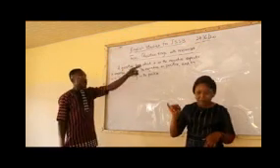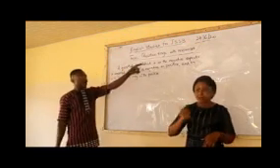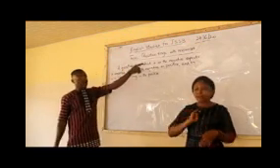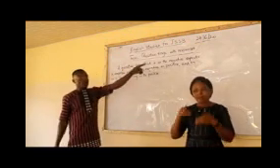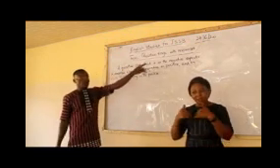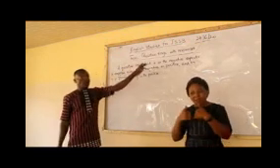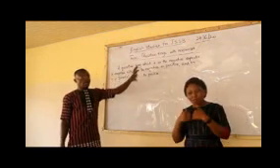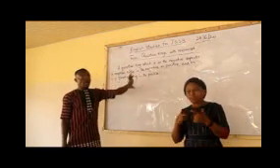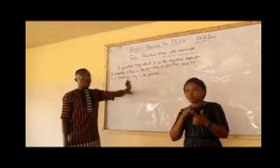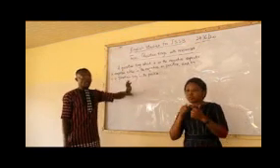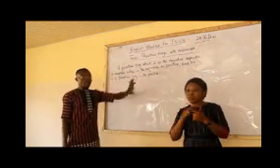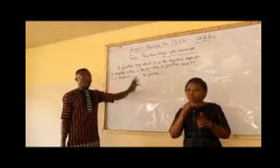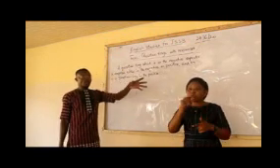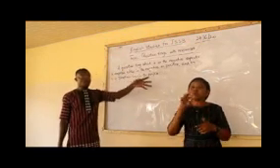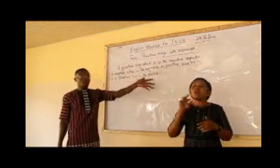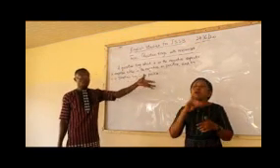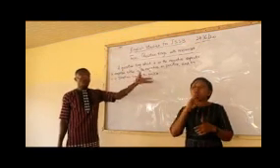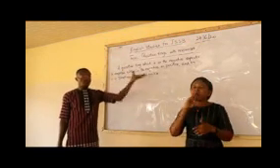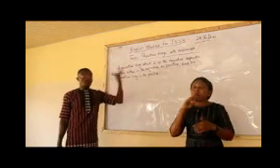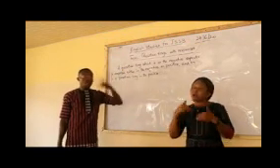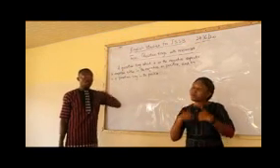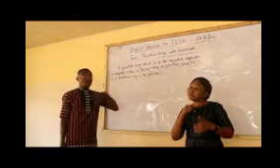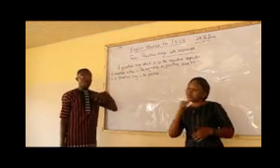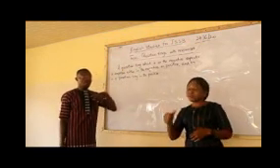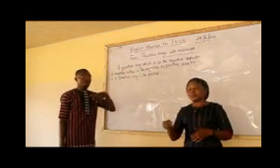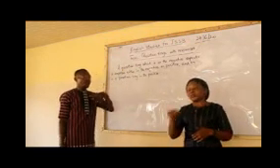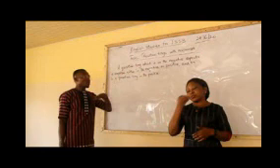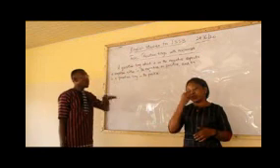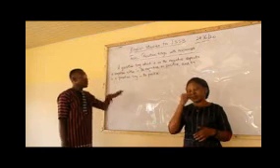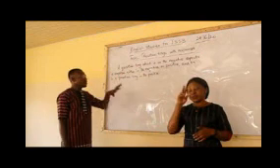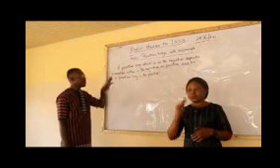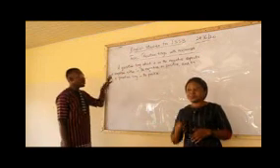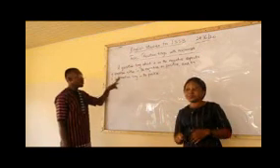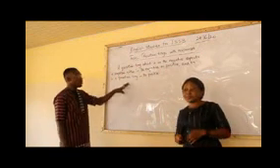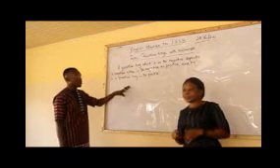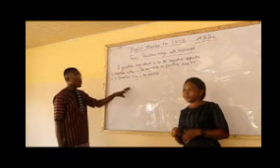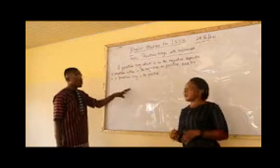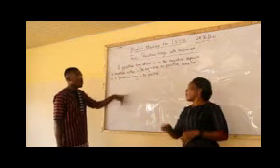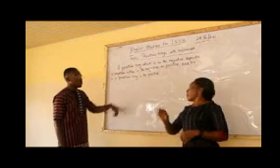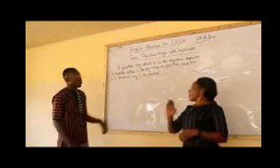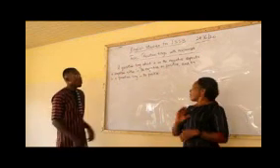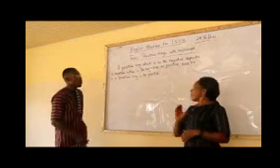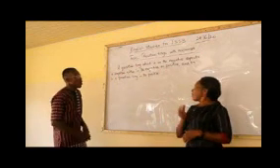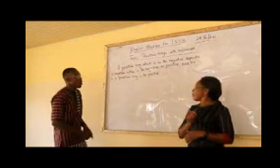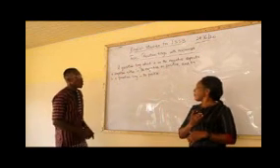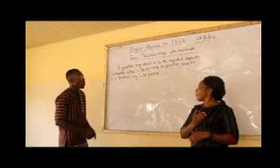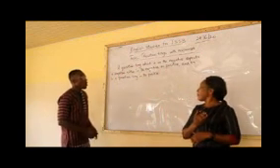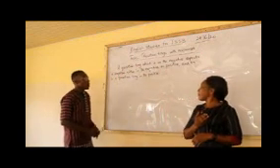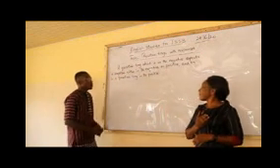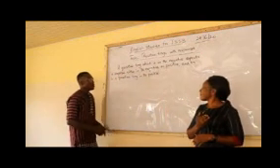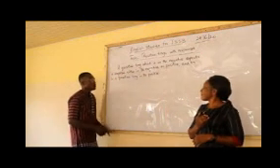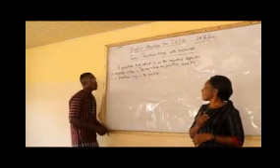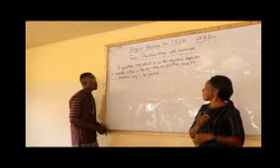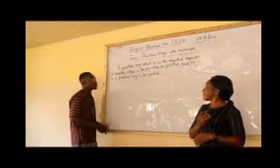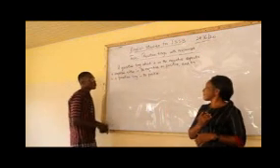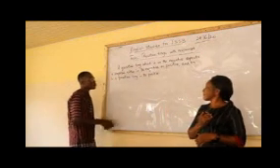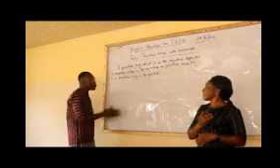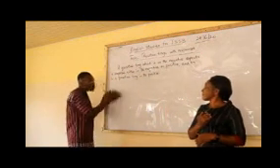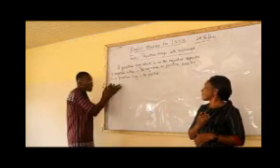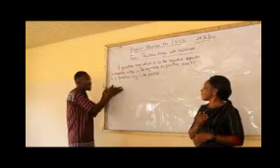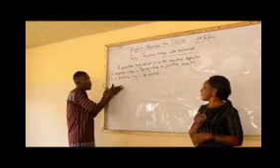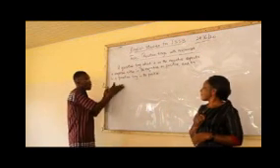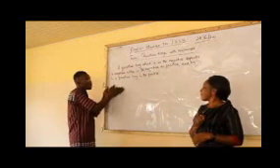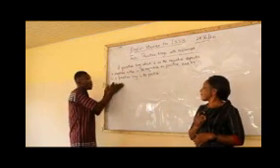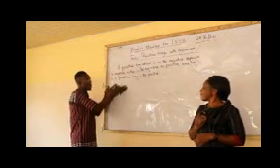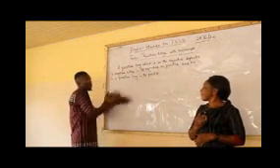Our worry with the response to question tags is focused on the